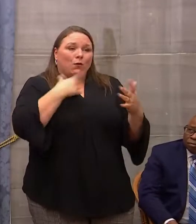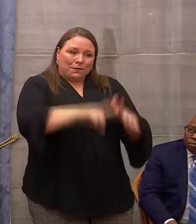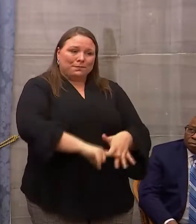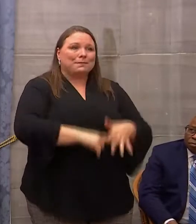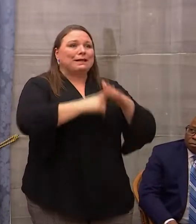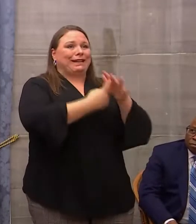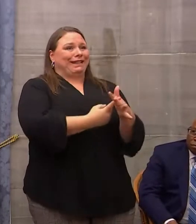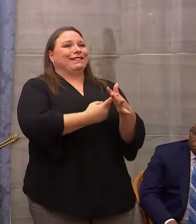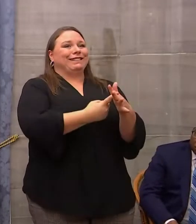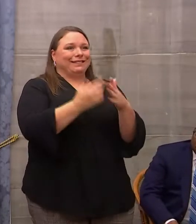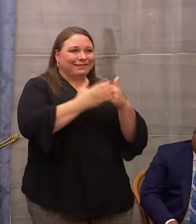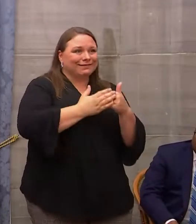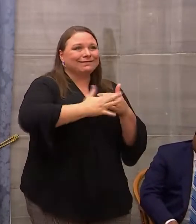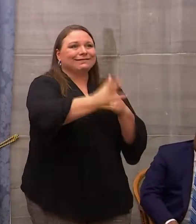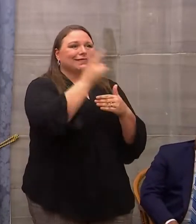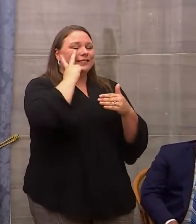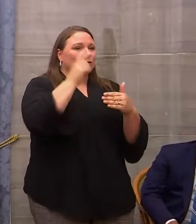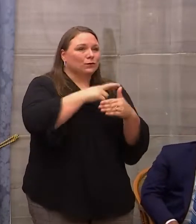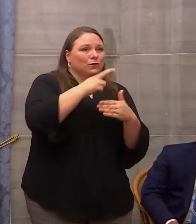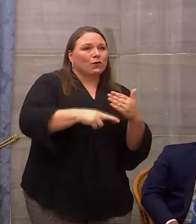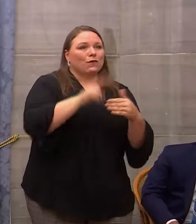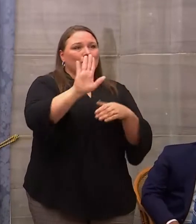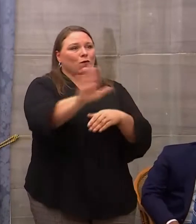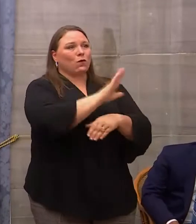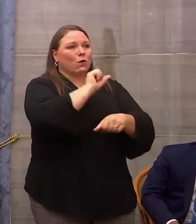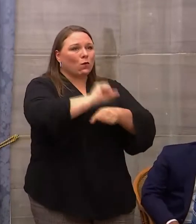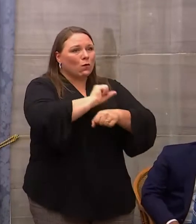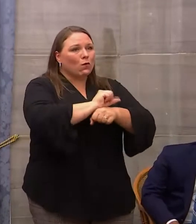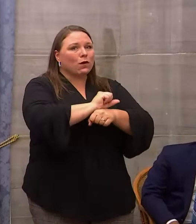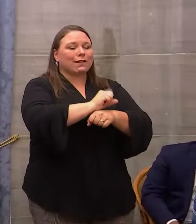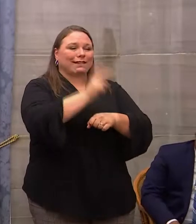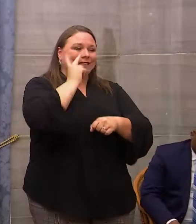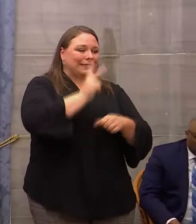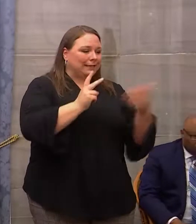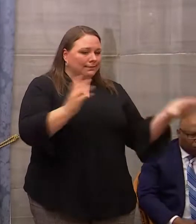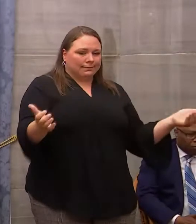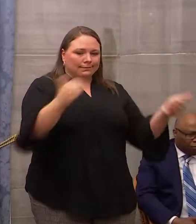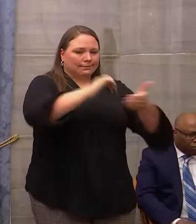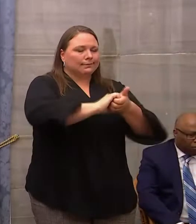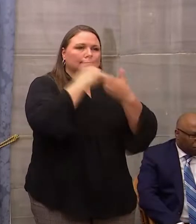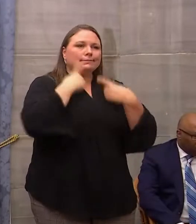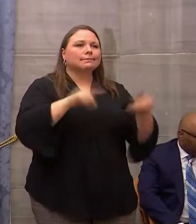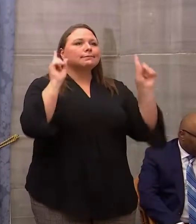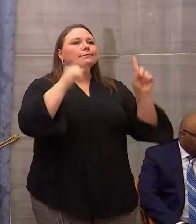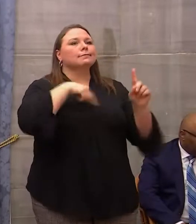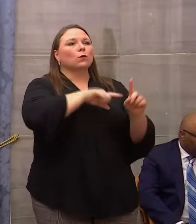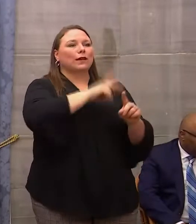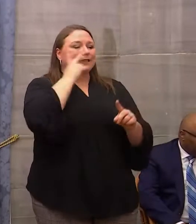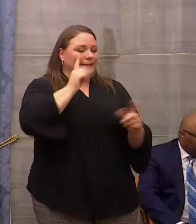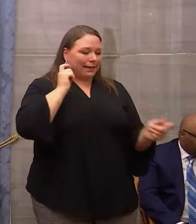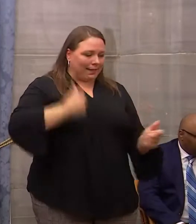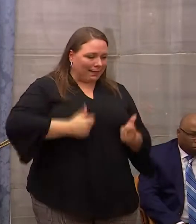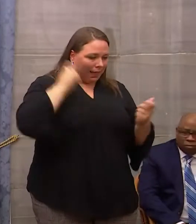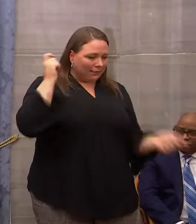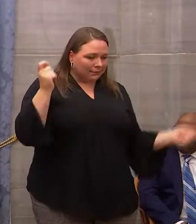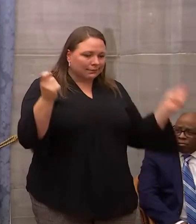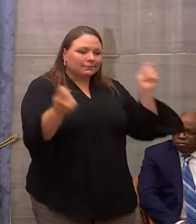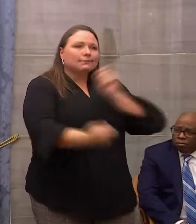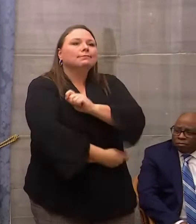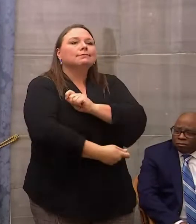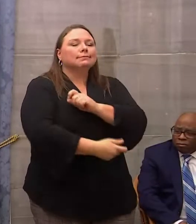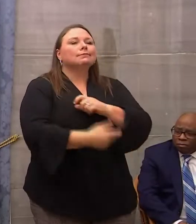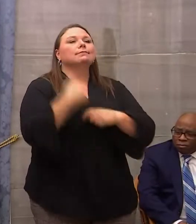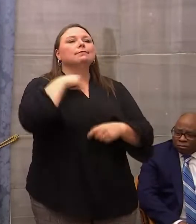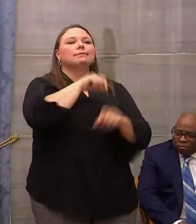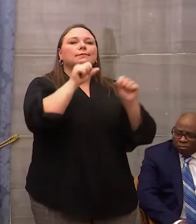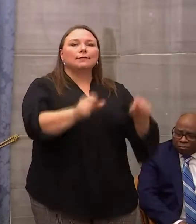beginning. We get to start seeing the results. We get to start seeing those bridges being built. We get to start seeing those lives being transformed,